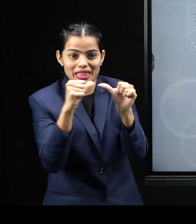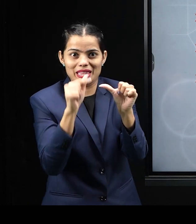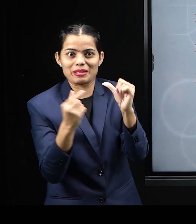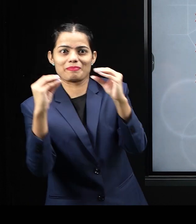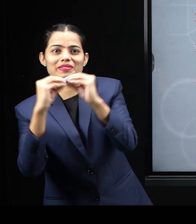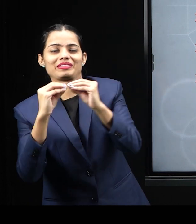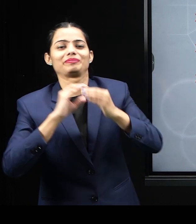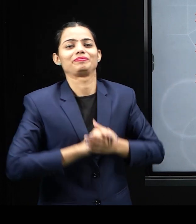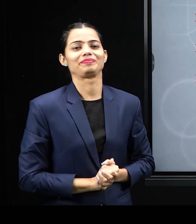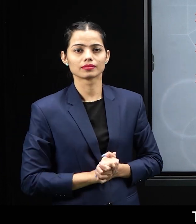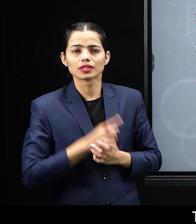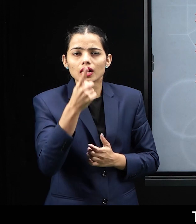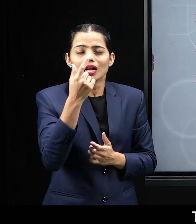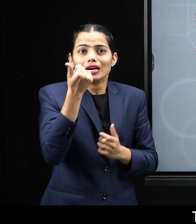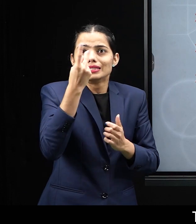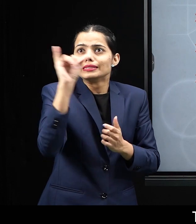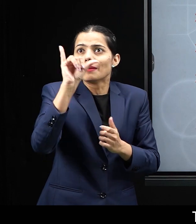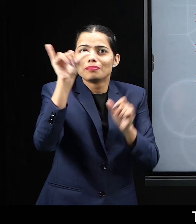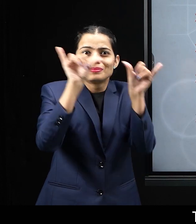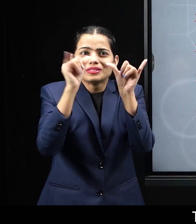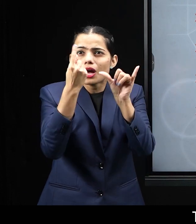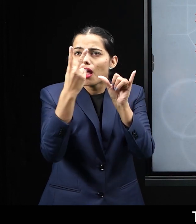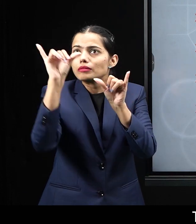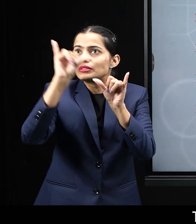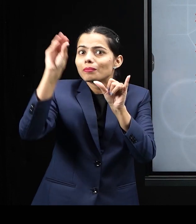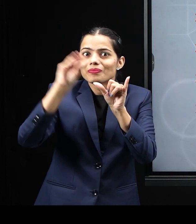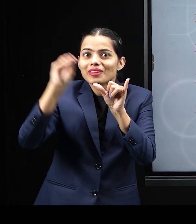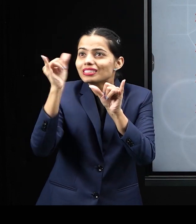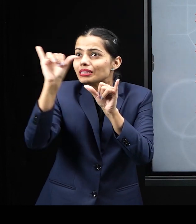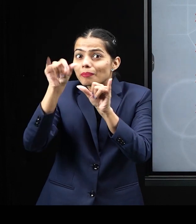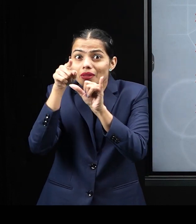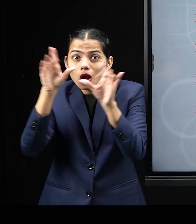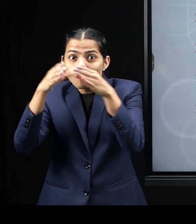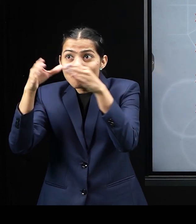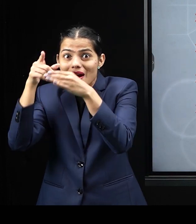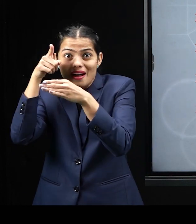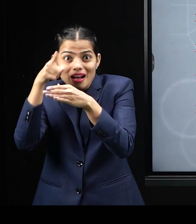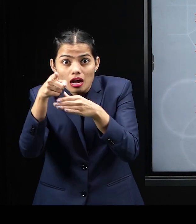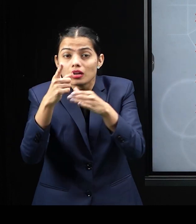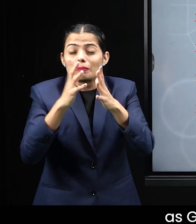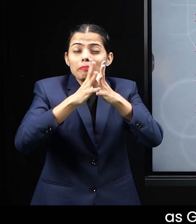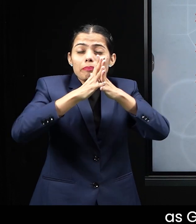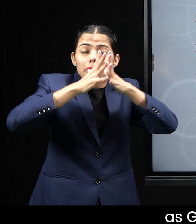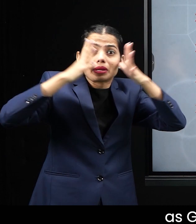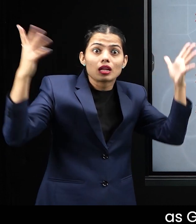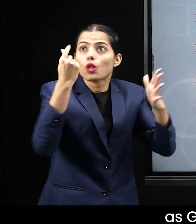A, B. The highest common factor HCF is also called as greatest